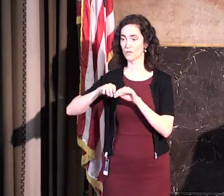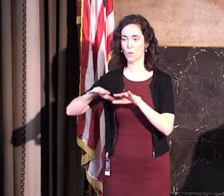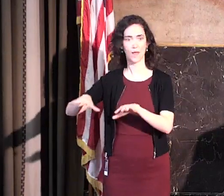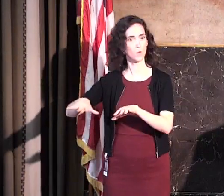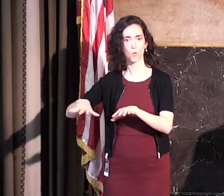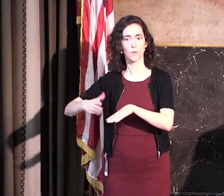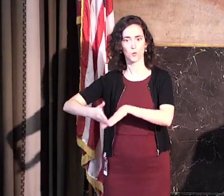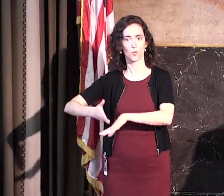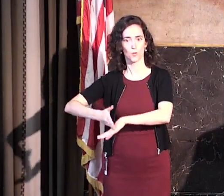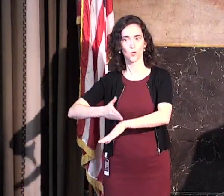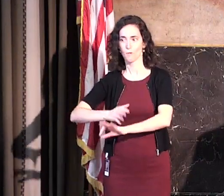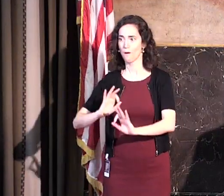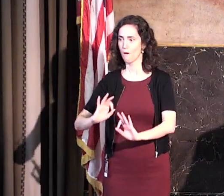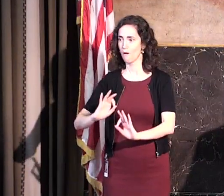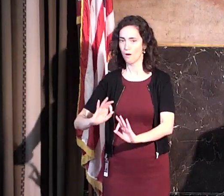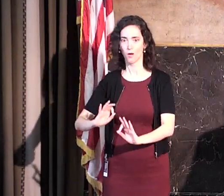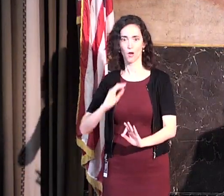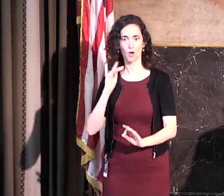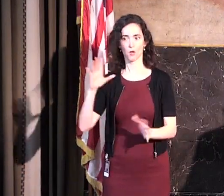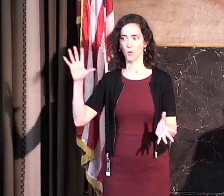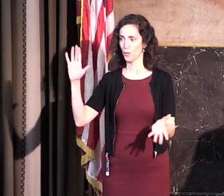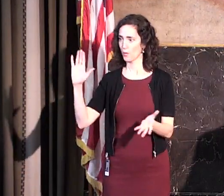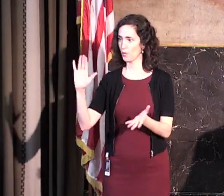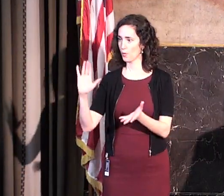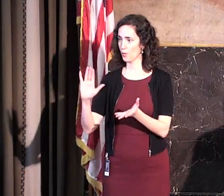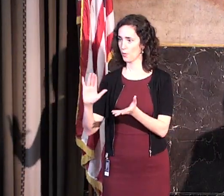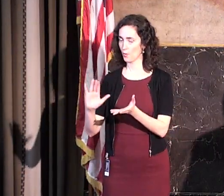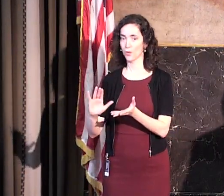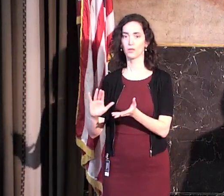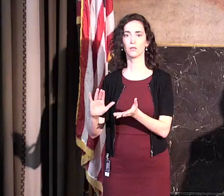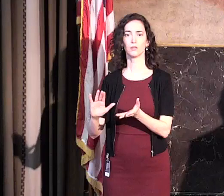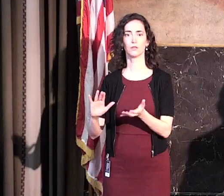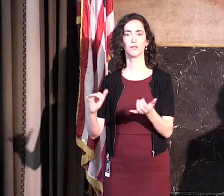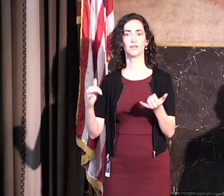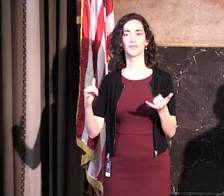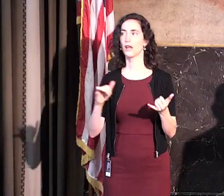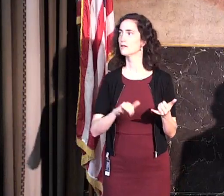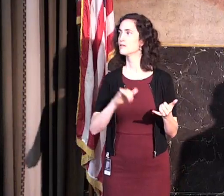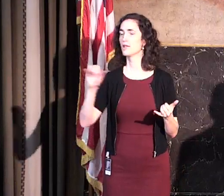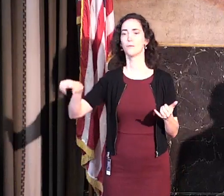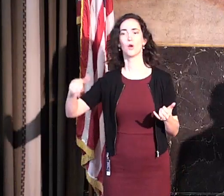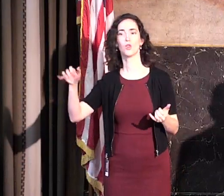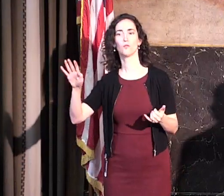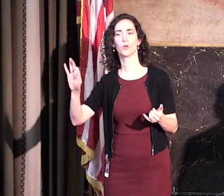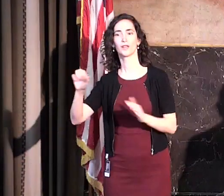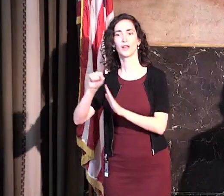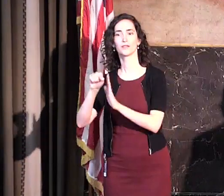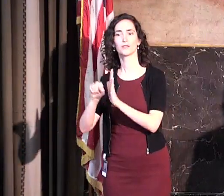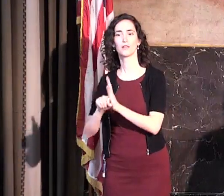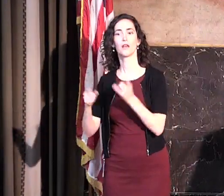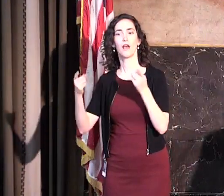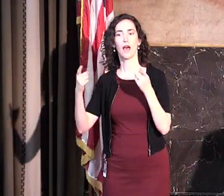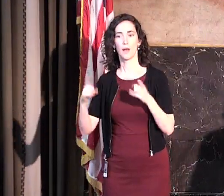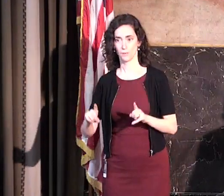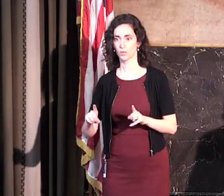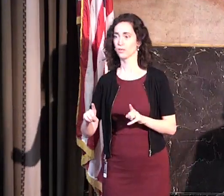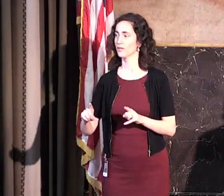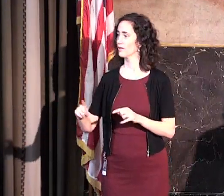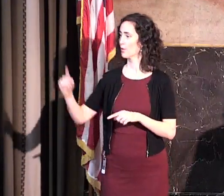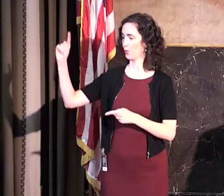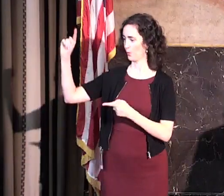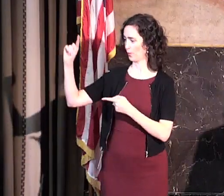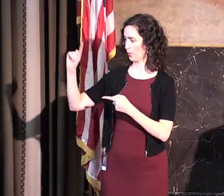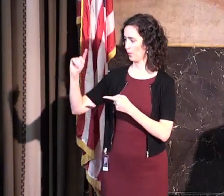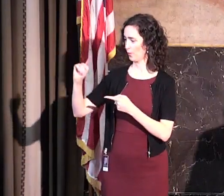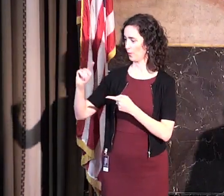and COVID-19, we have, like the other 49 states, started moving in the wrong direction a few